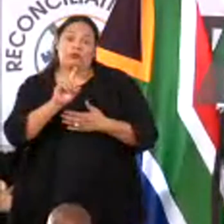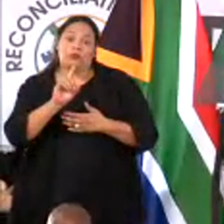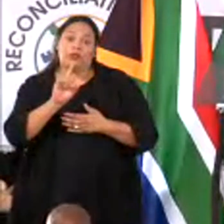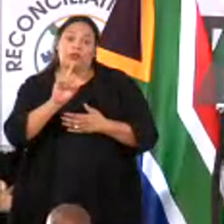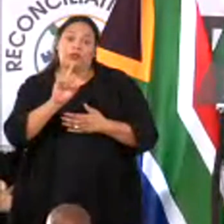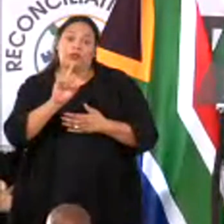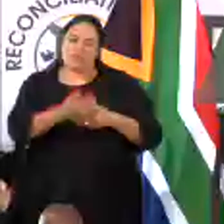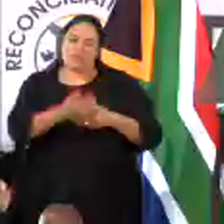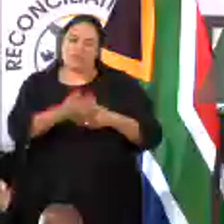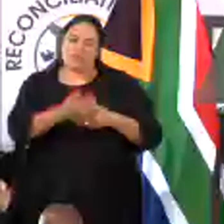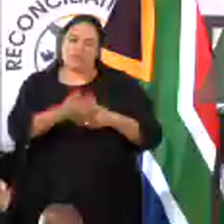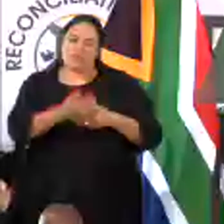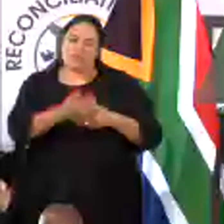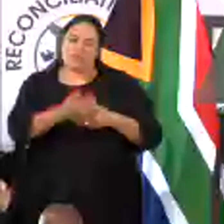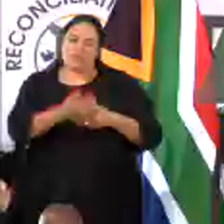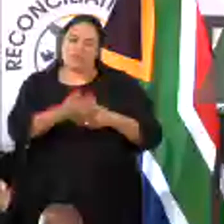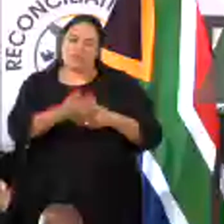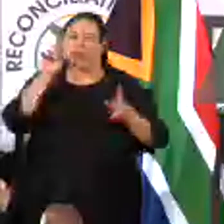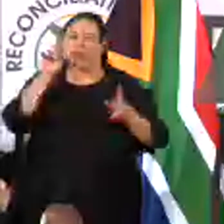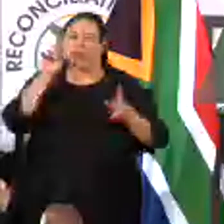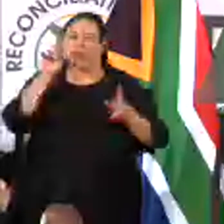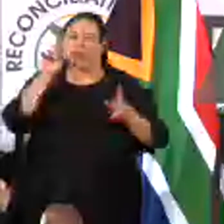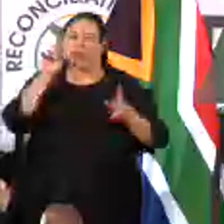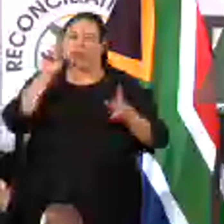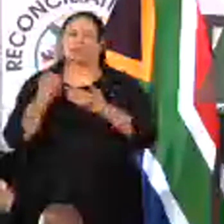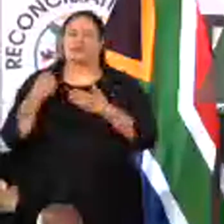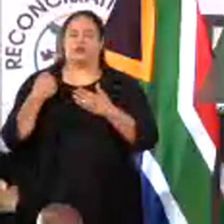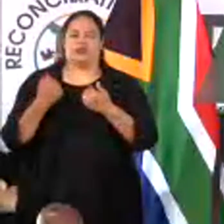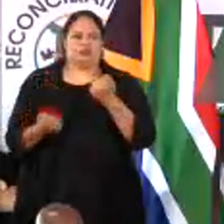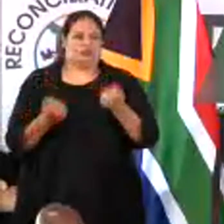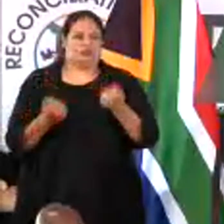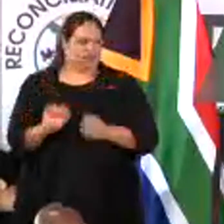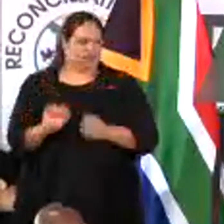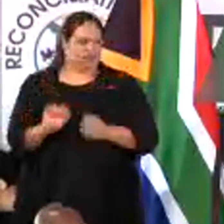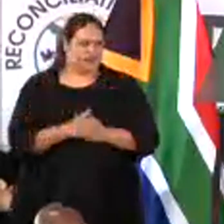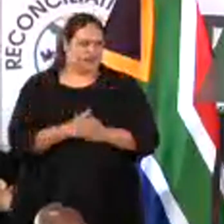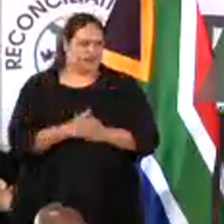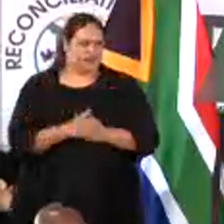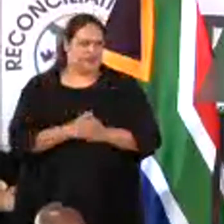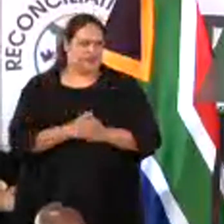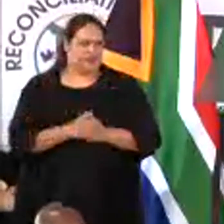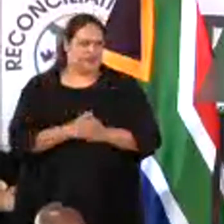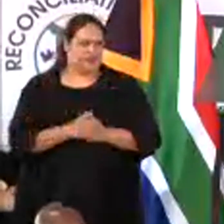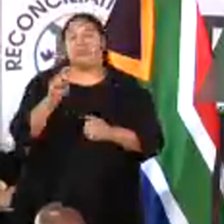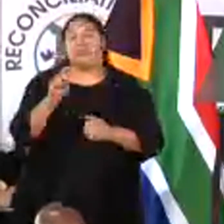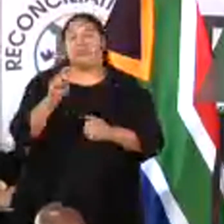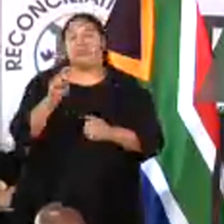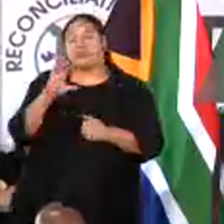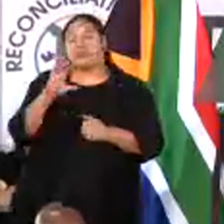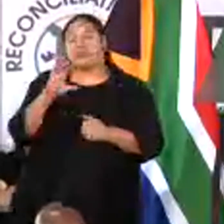process of what we call restorative justice. The TRC succeeded in